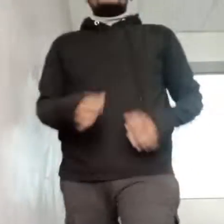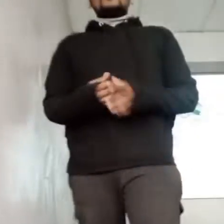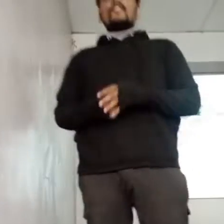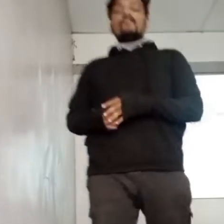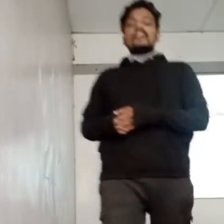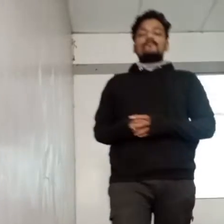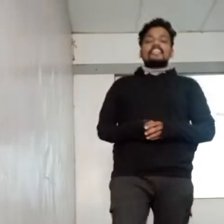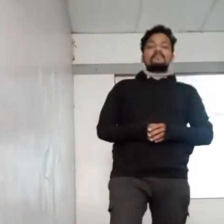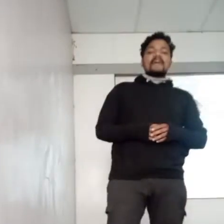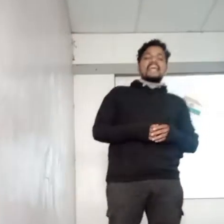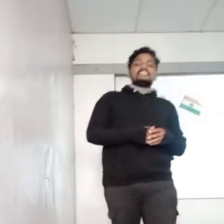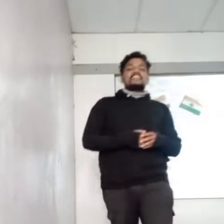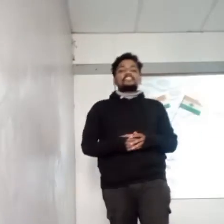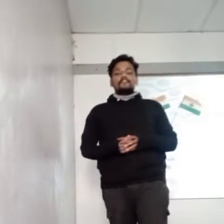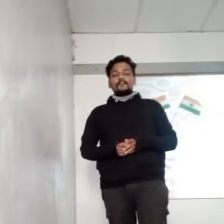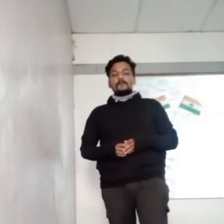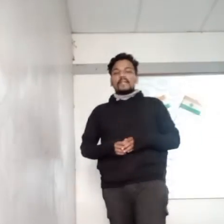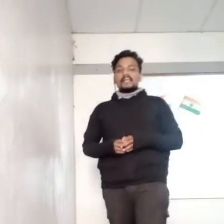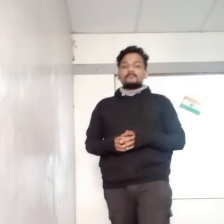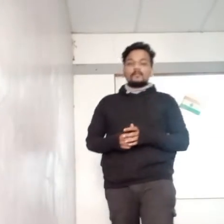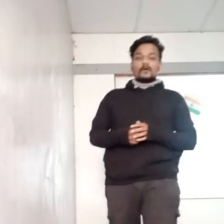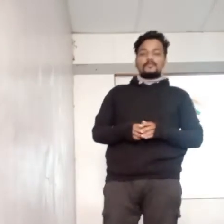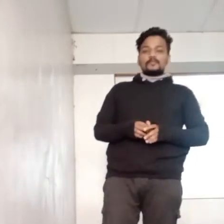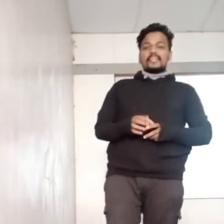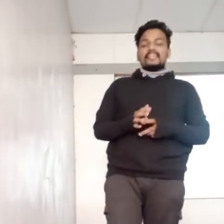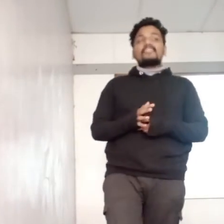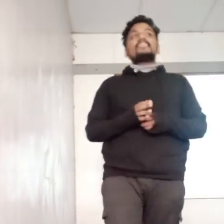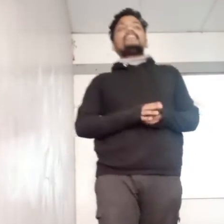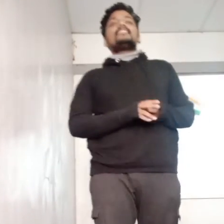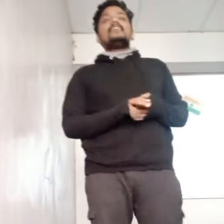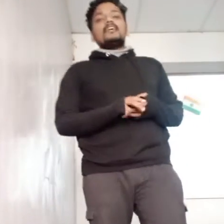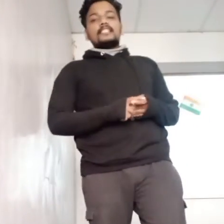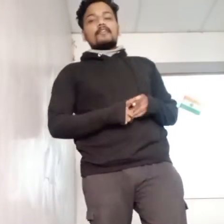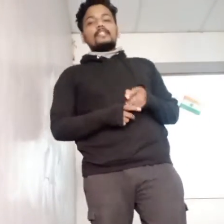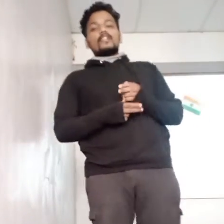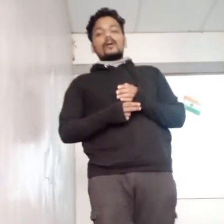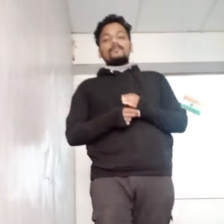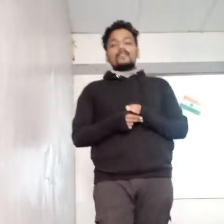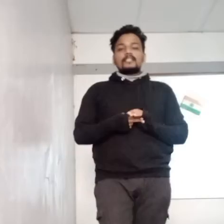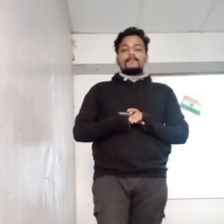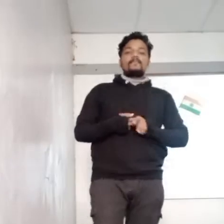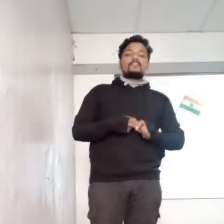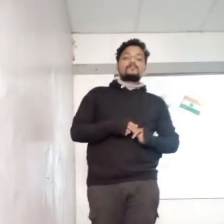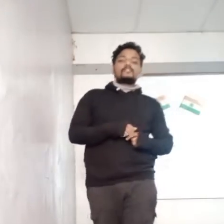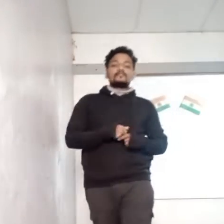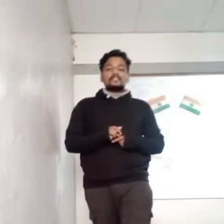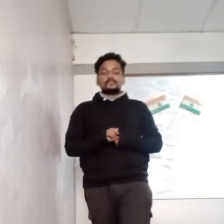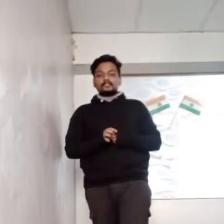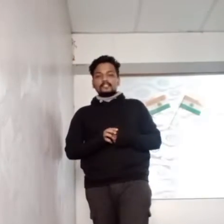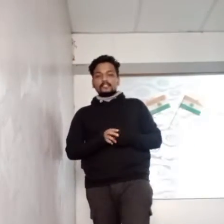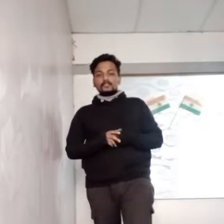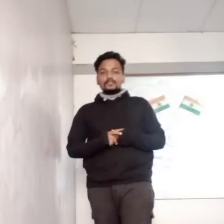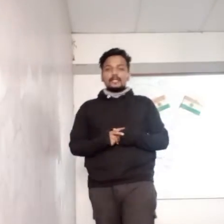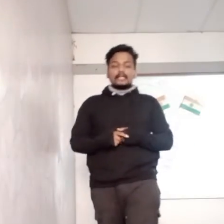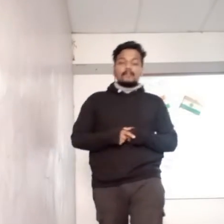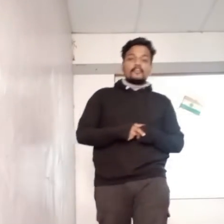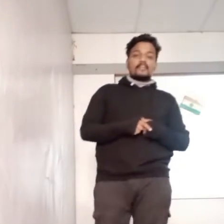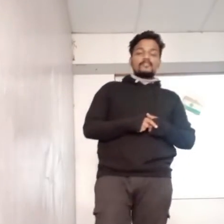Hello everyone, welcome back in another video. I am Vaibhav. Today date is the 7th of September 2022 and